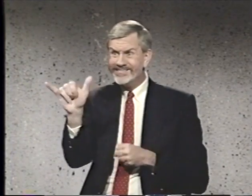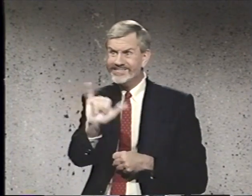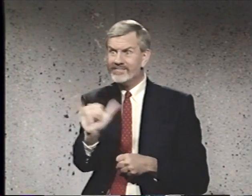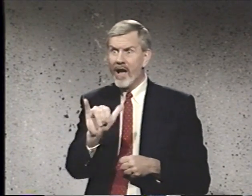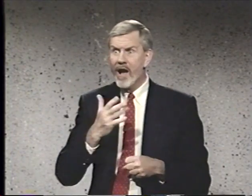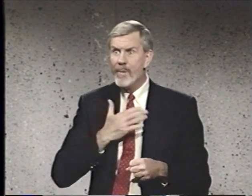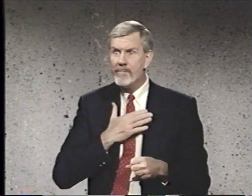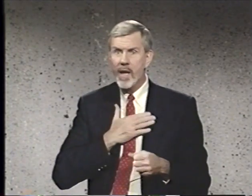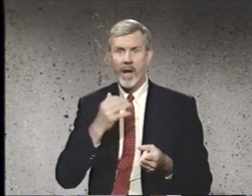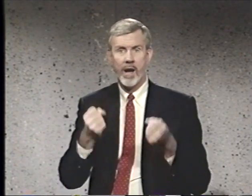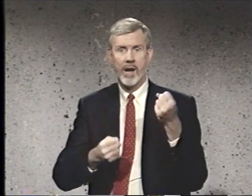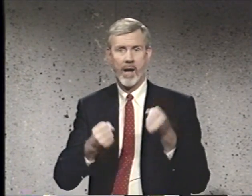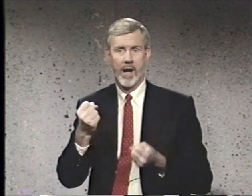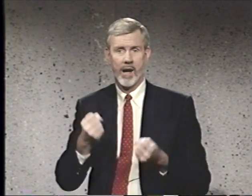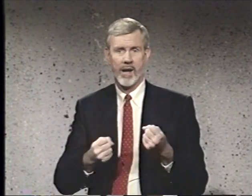That car is like my car.